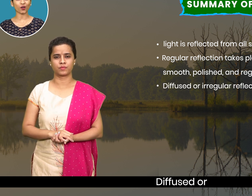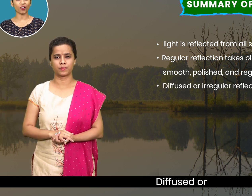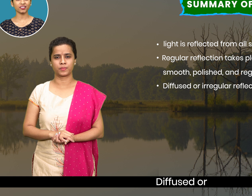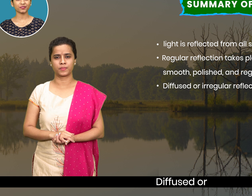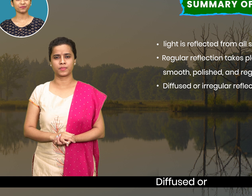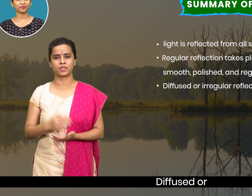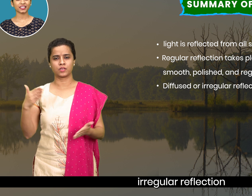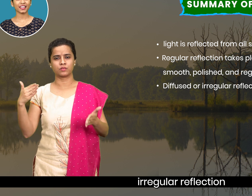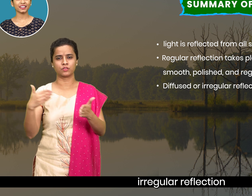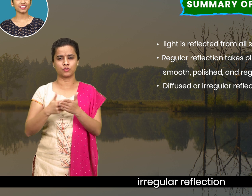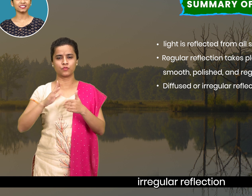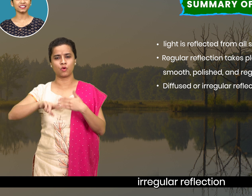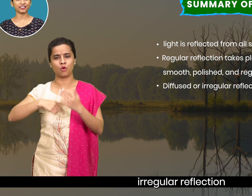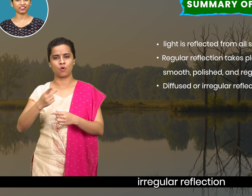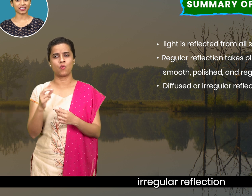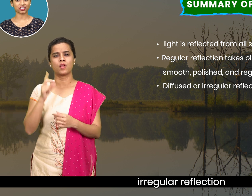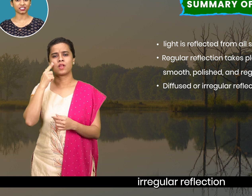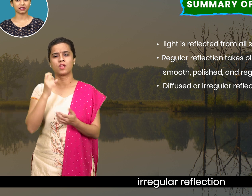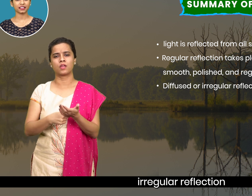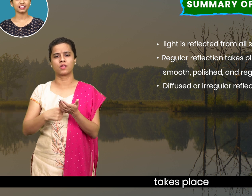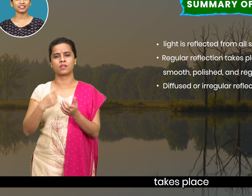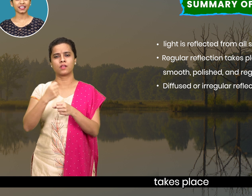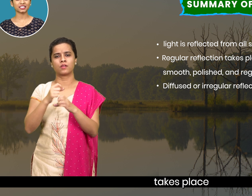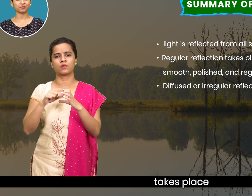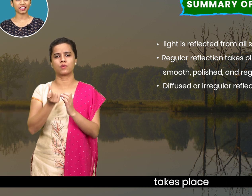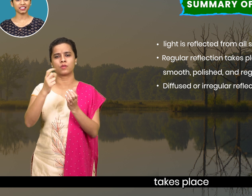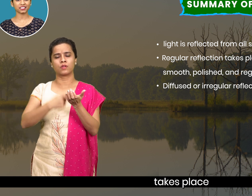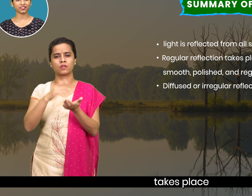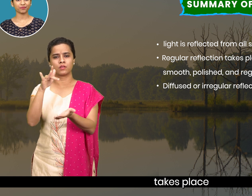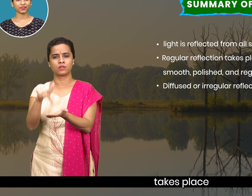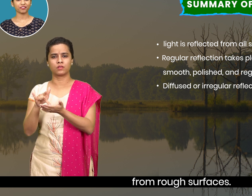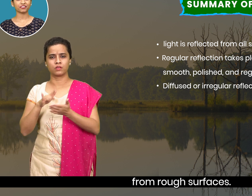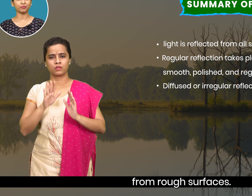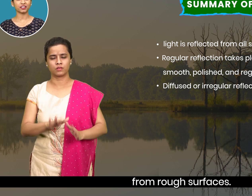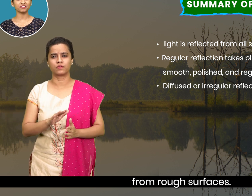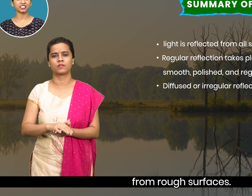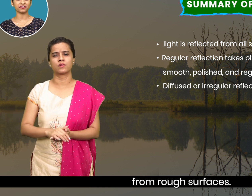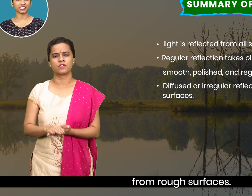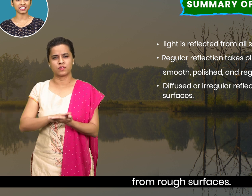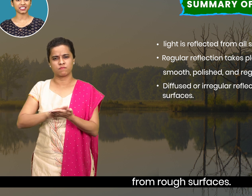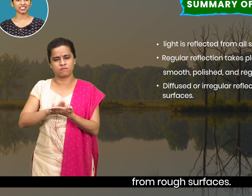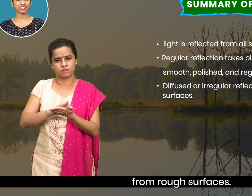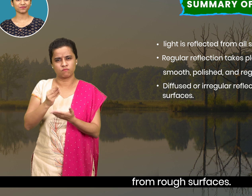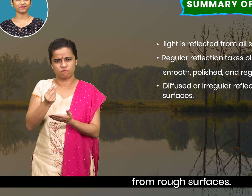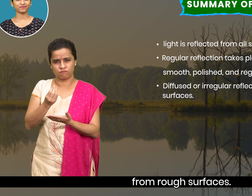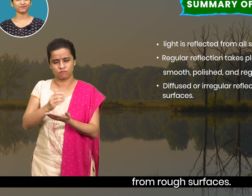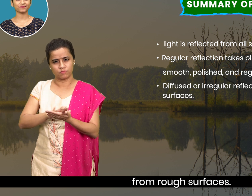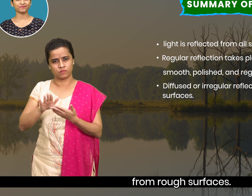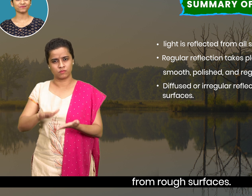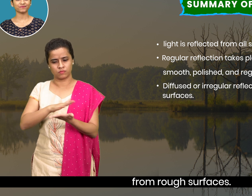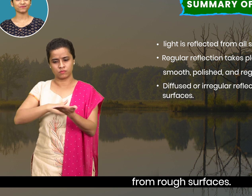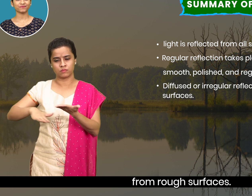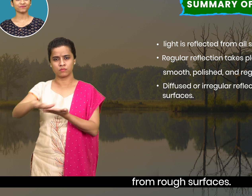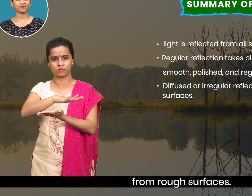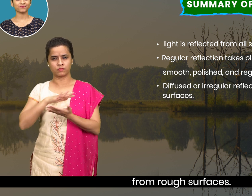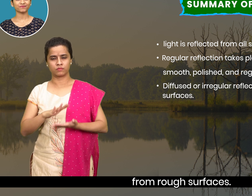Diffused or irregular reflection takes place from rough surfaces.